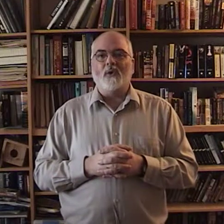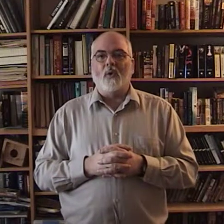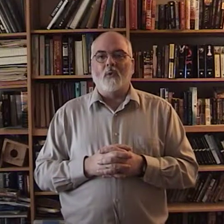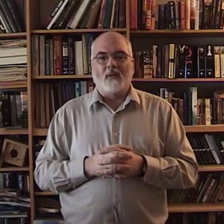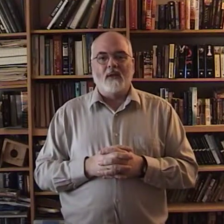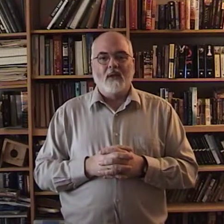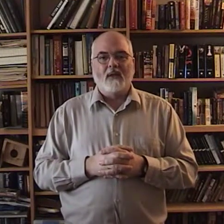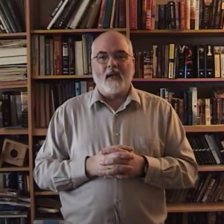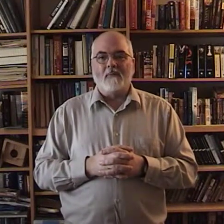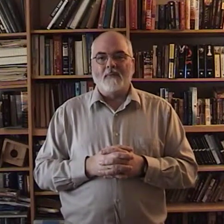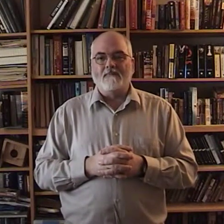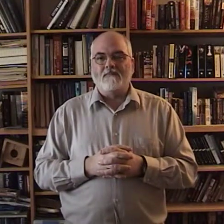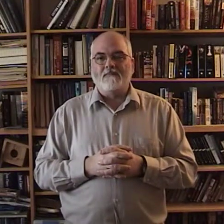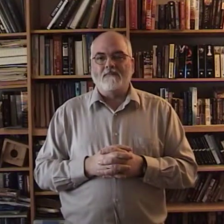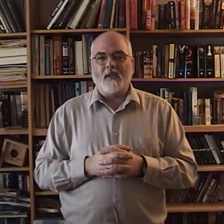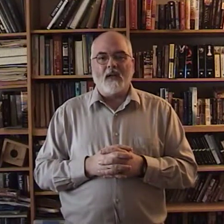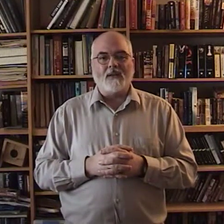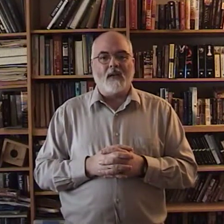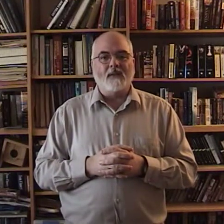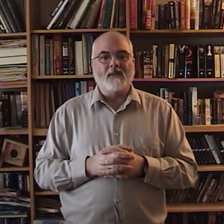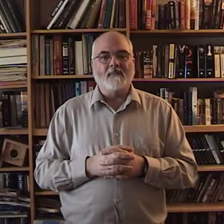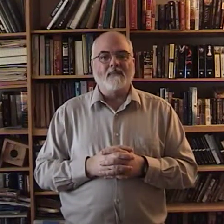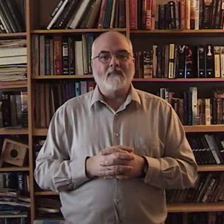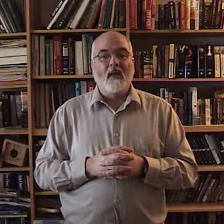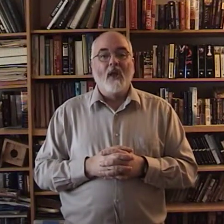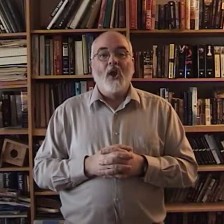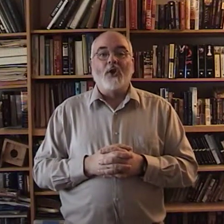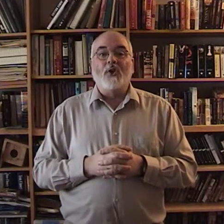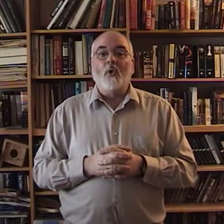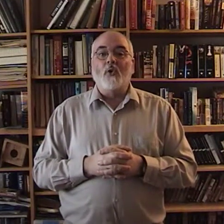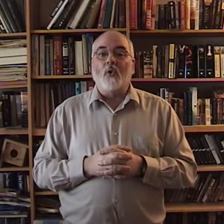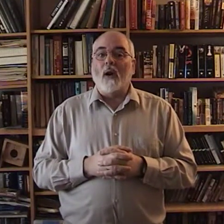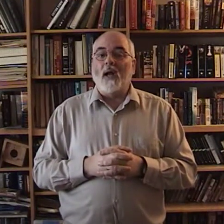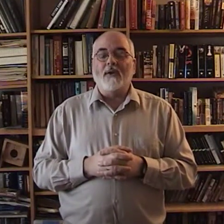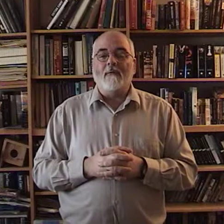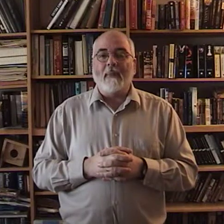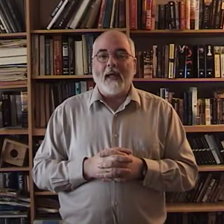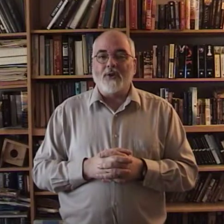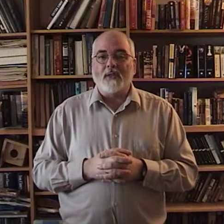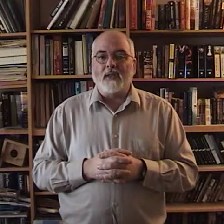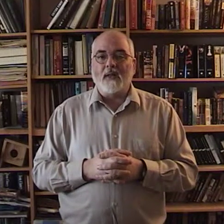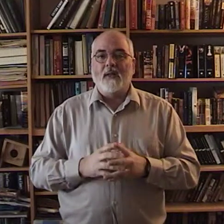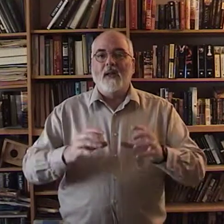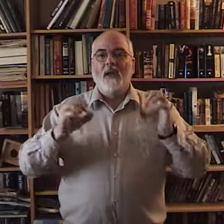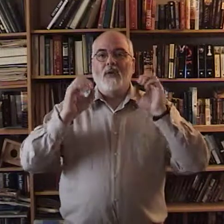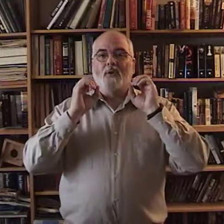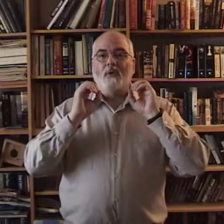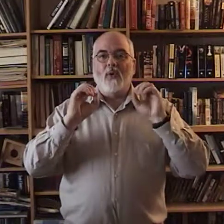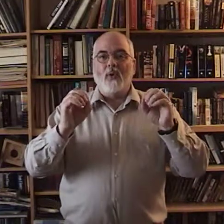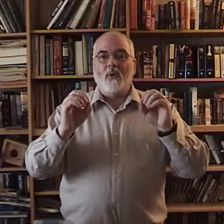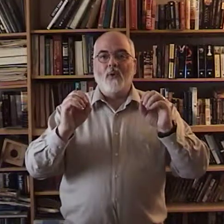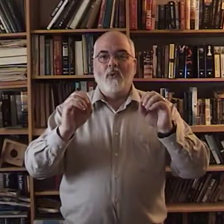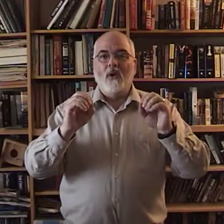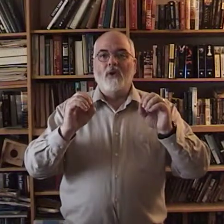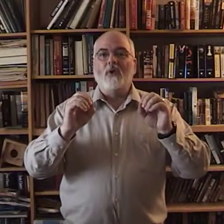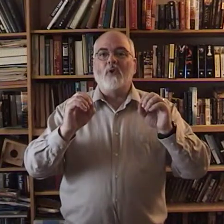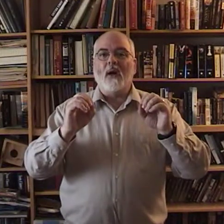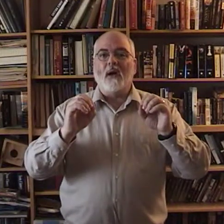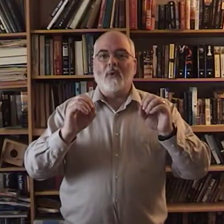control type signs. No crown of majesty. No crown.